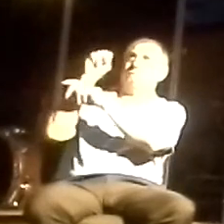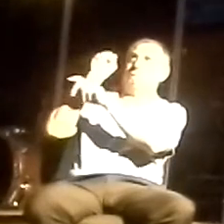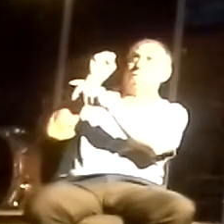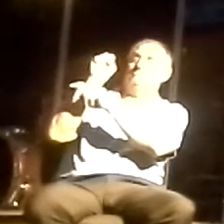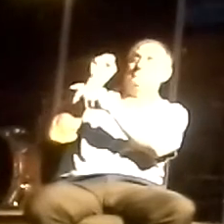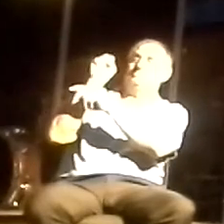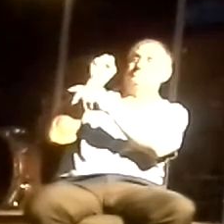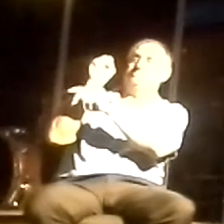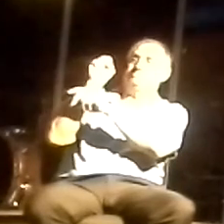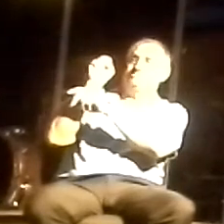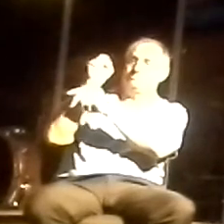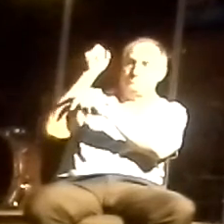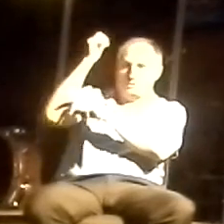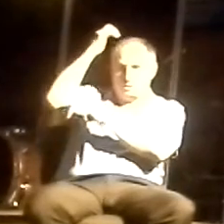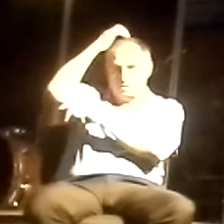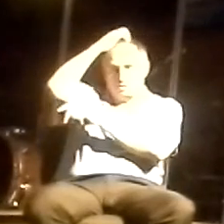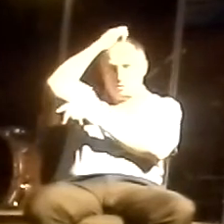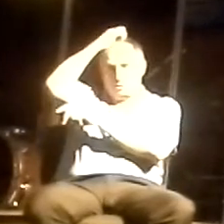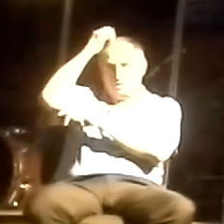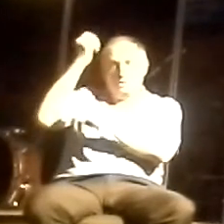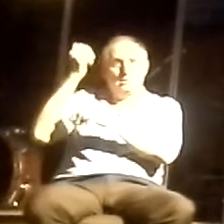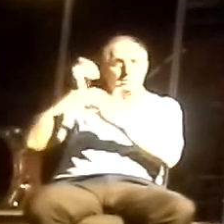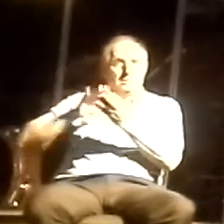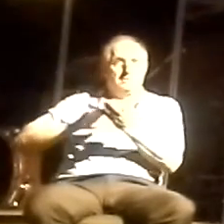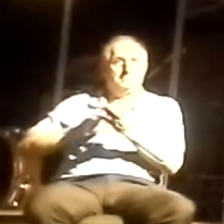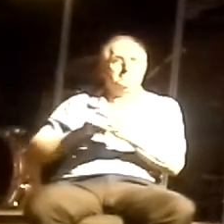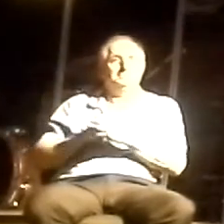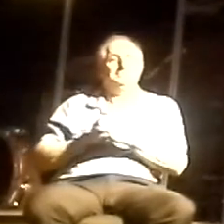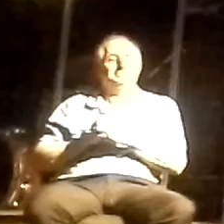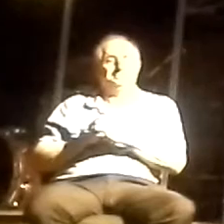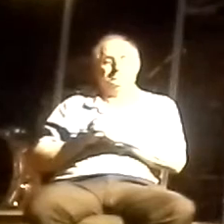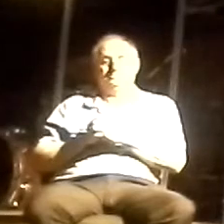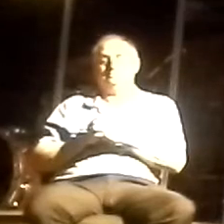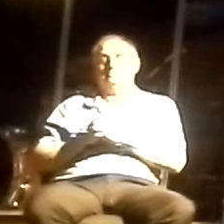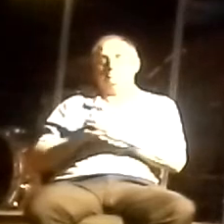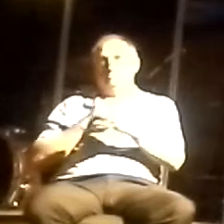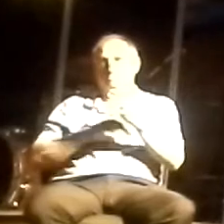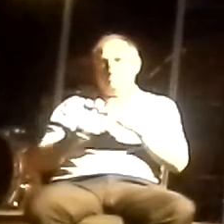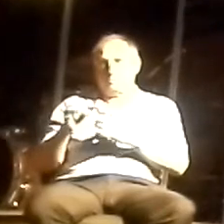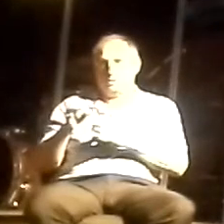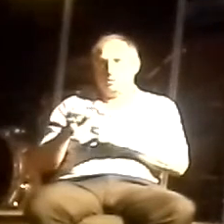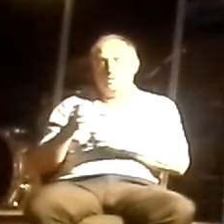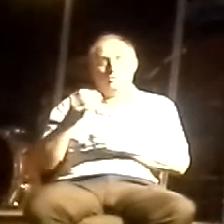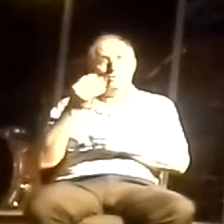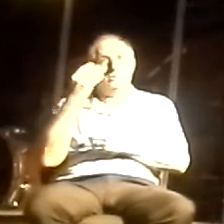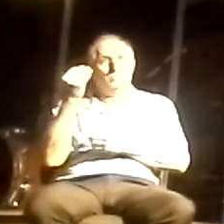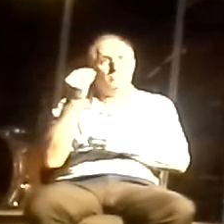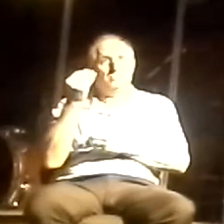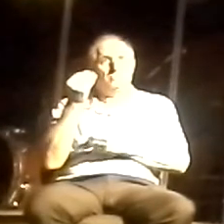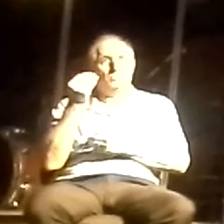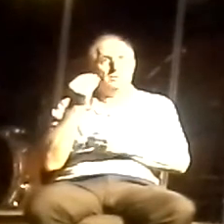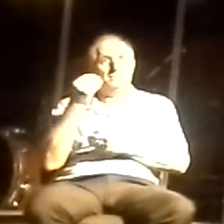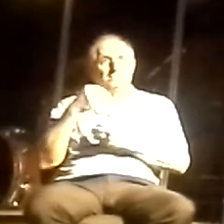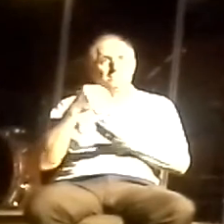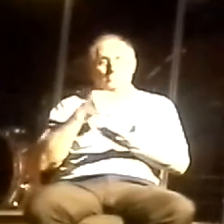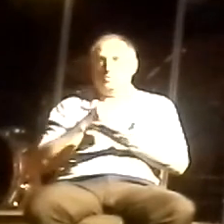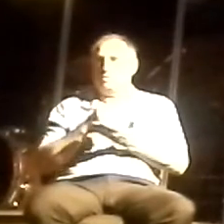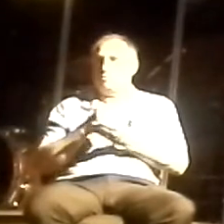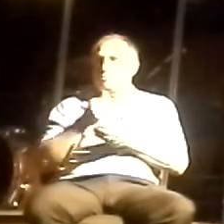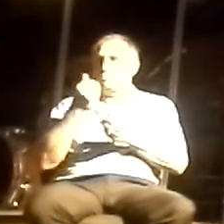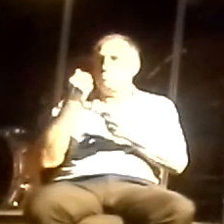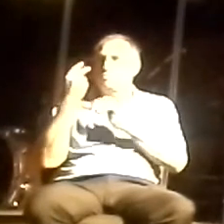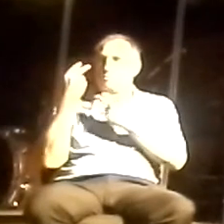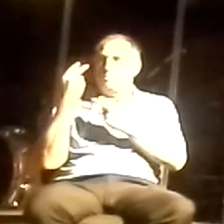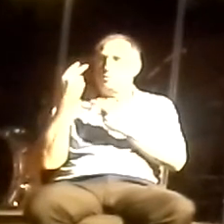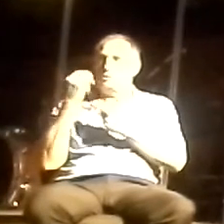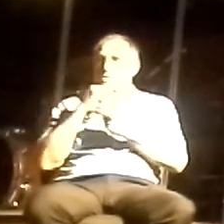got dead. And he died for me anyway. So as you hold that bread and hold that cup, remember,